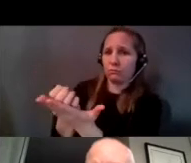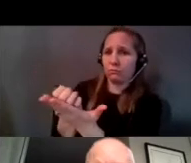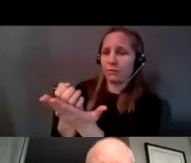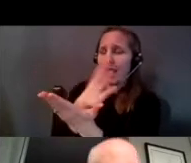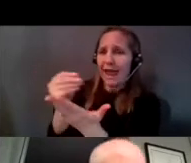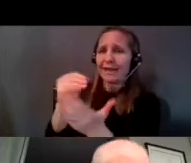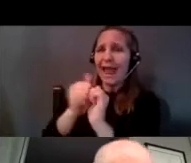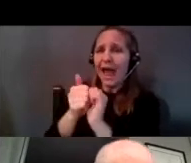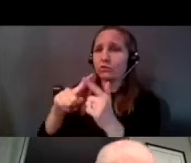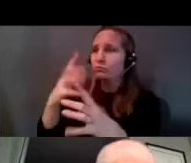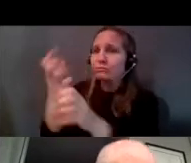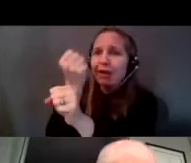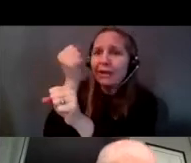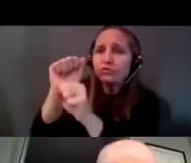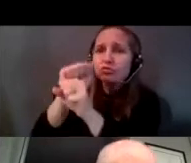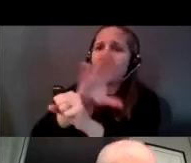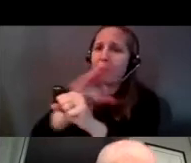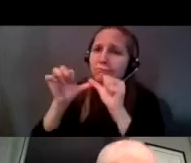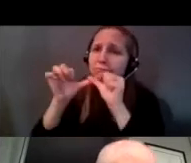retain jobs.